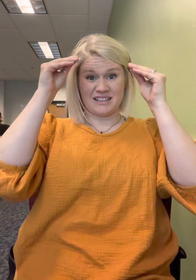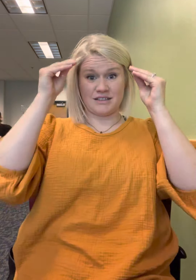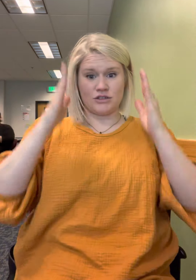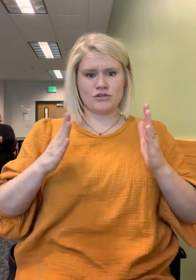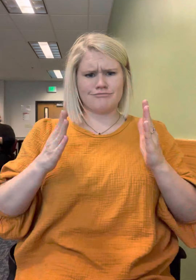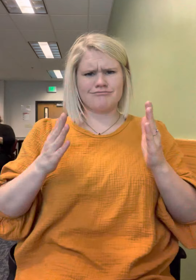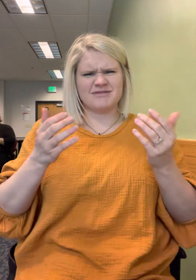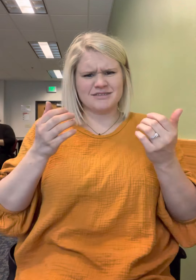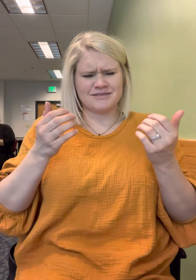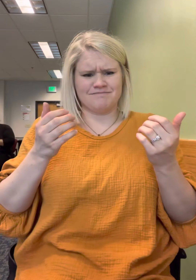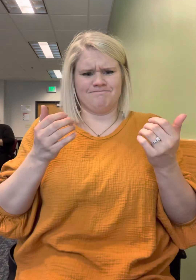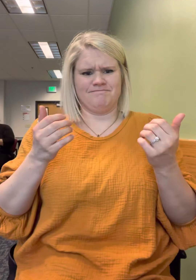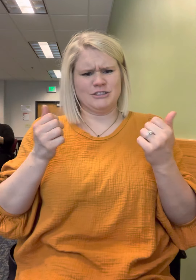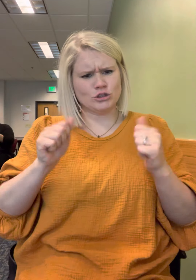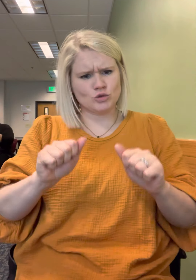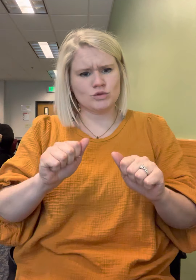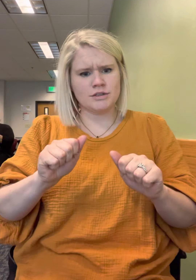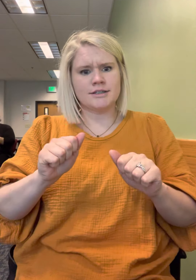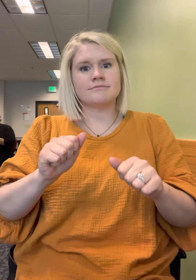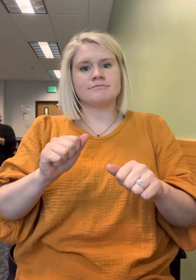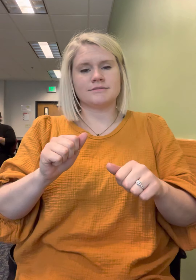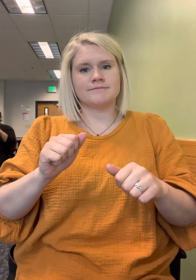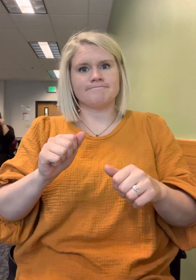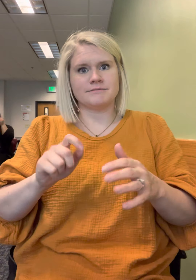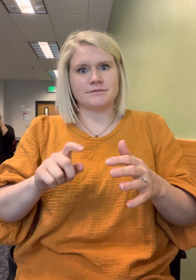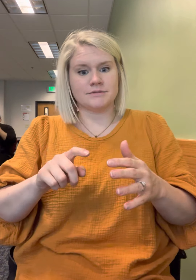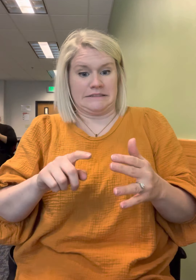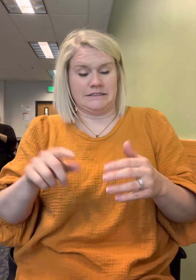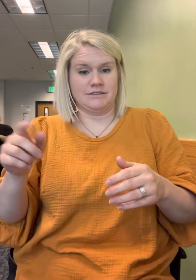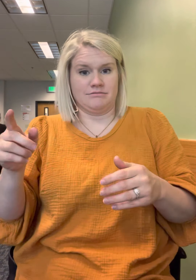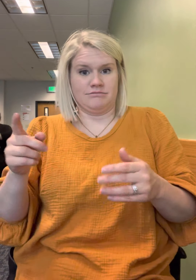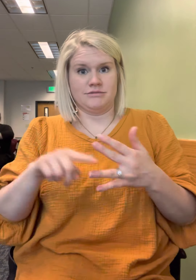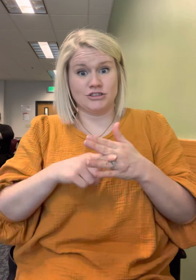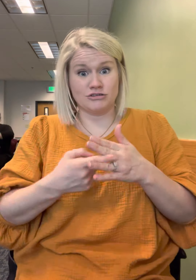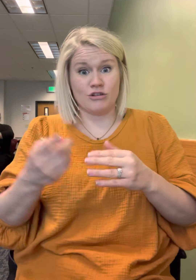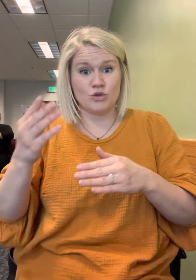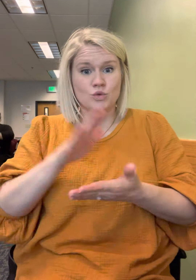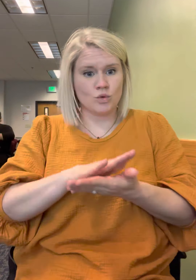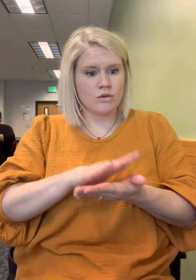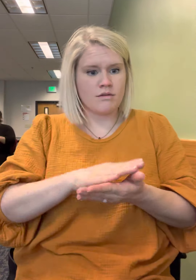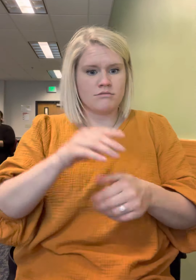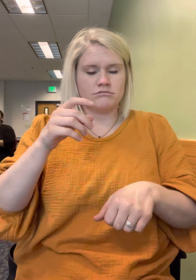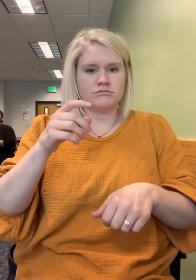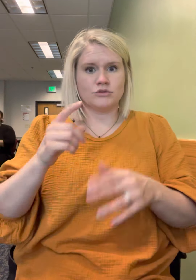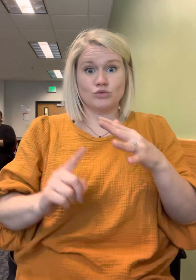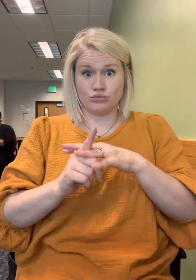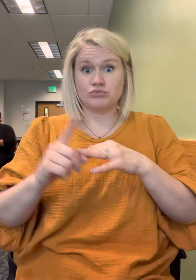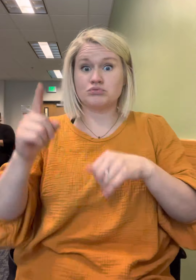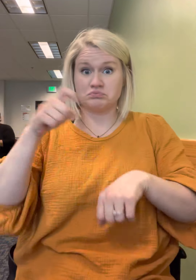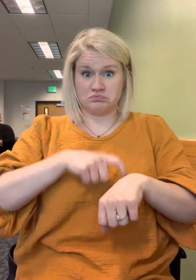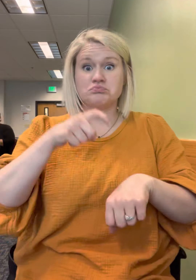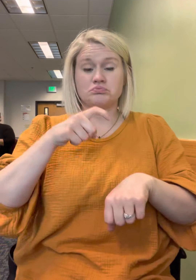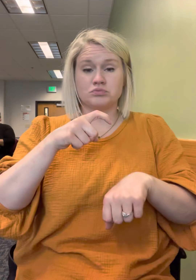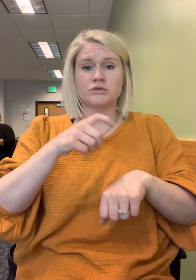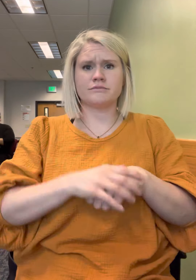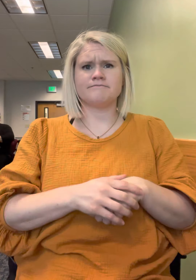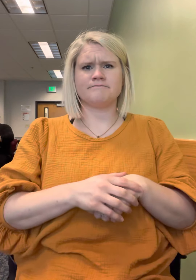It's important that you do the same thing. It's important that when I ask you to put your pencils down